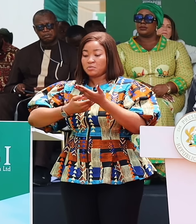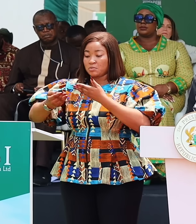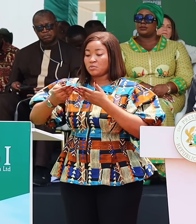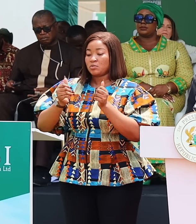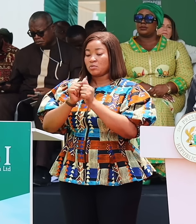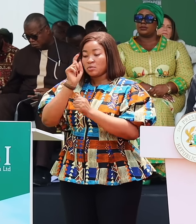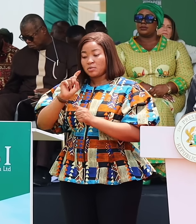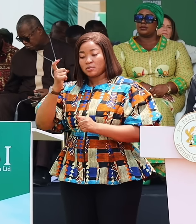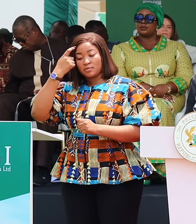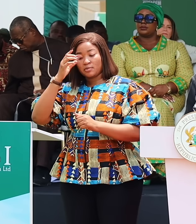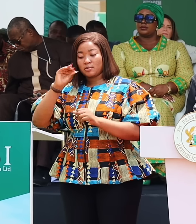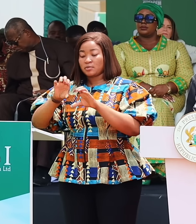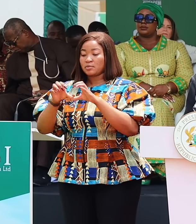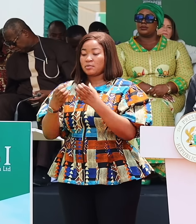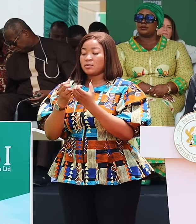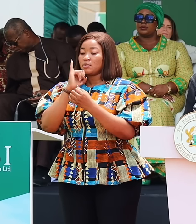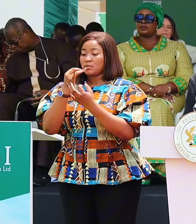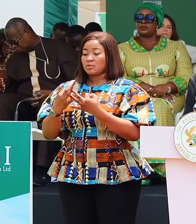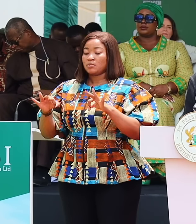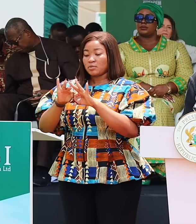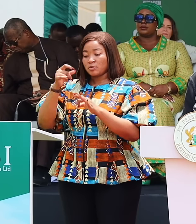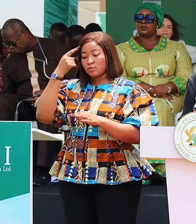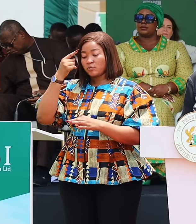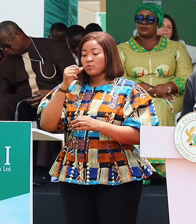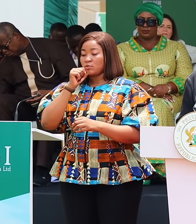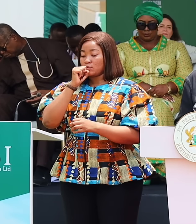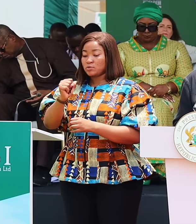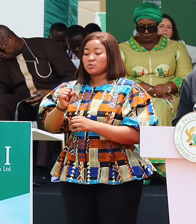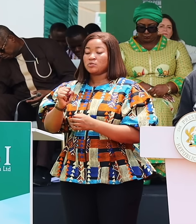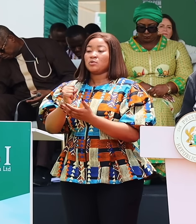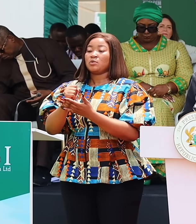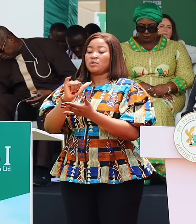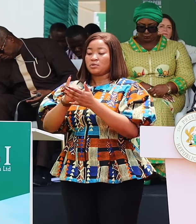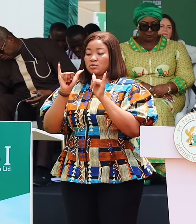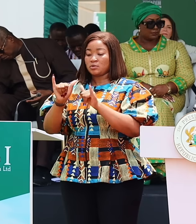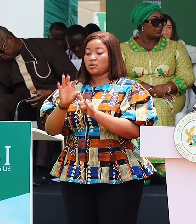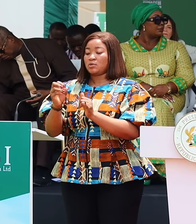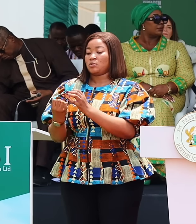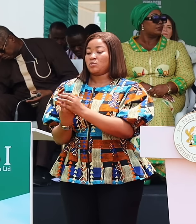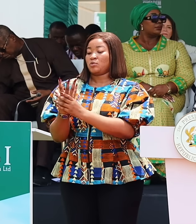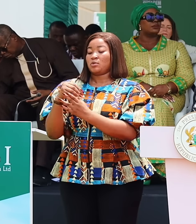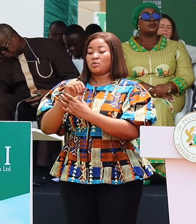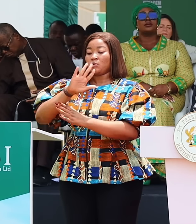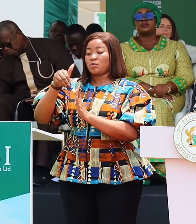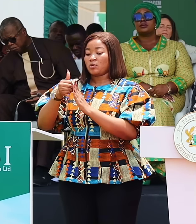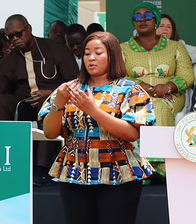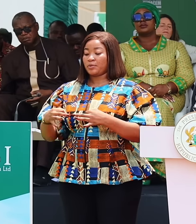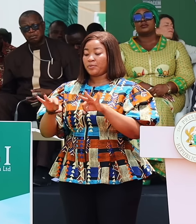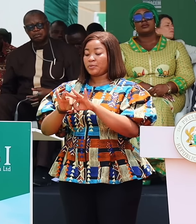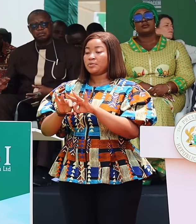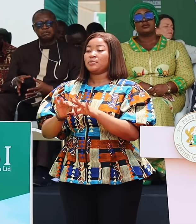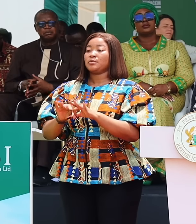and the industry remains essential for ensuring stability and growth in this all-important sector.